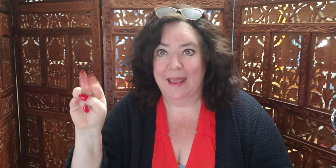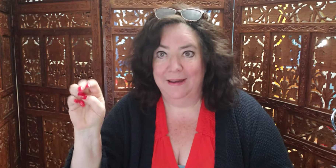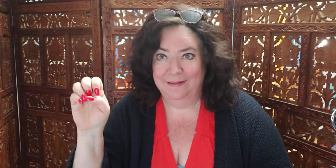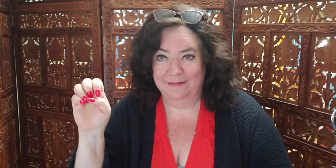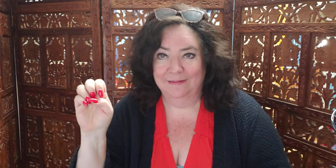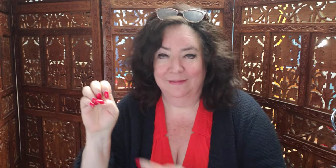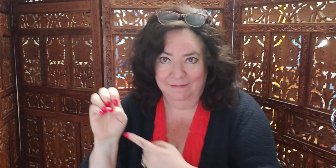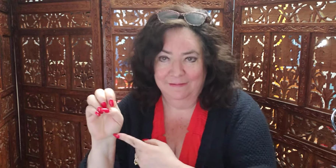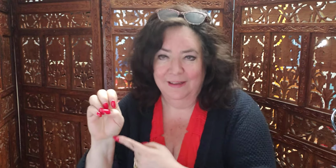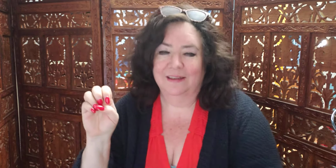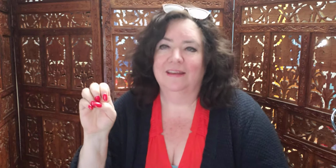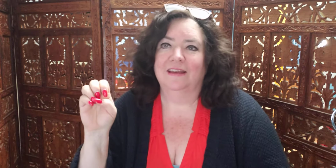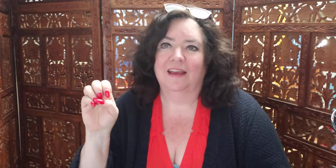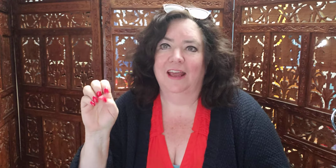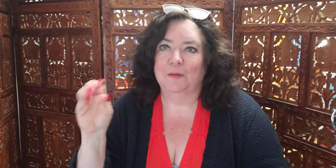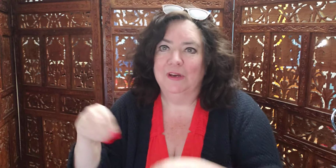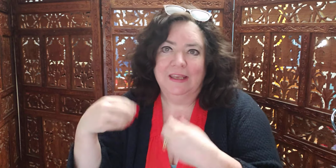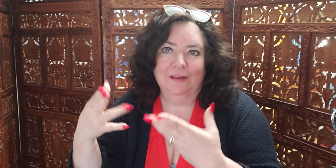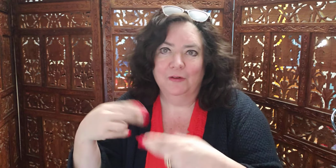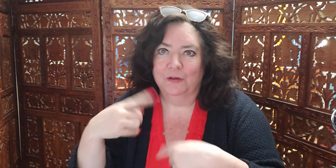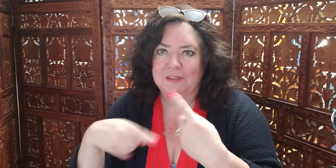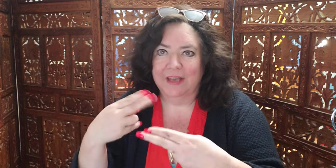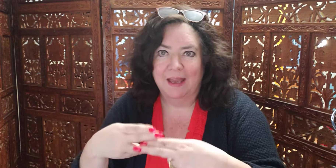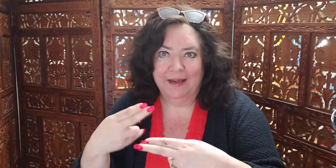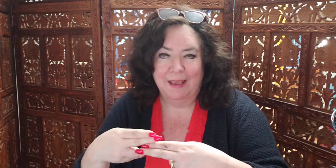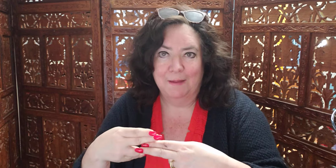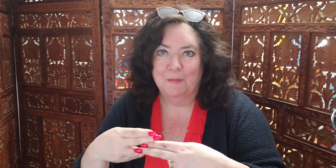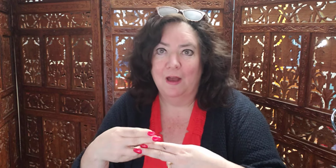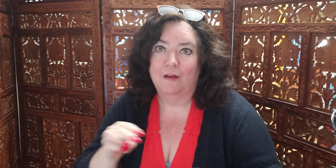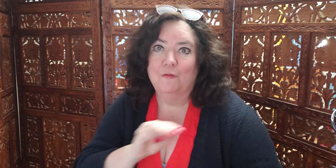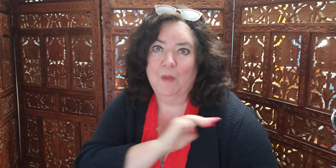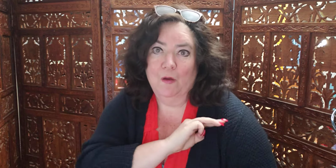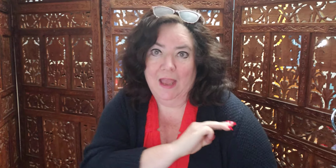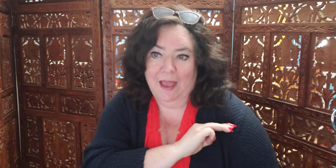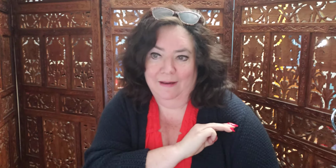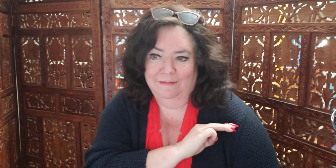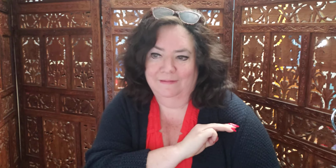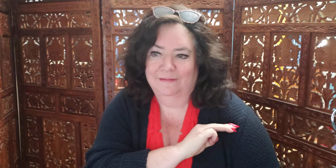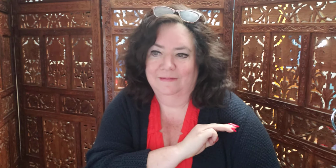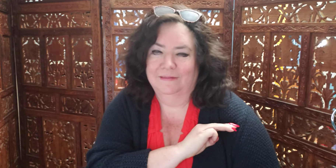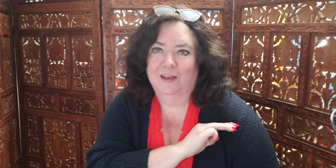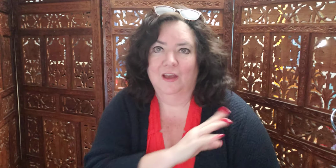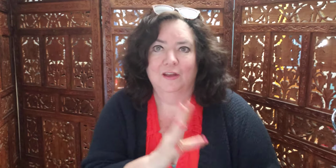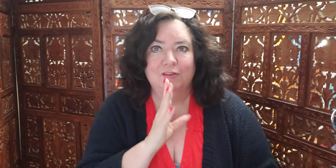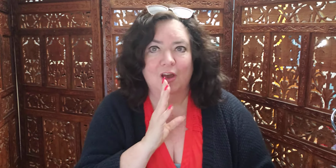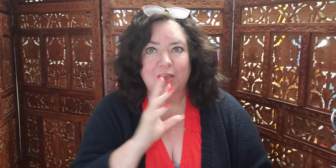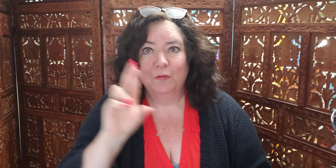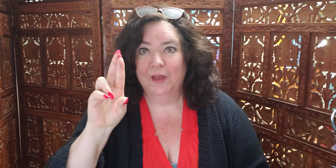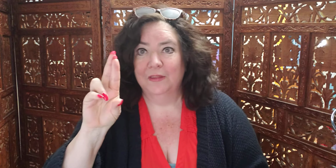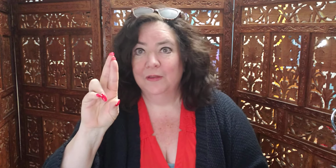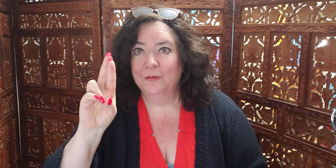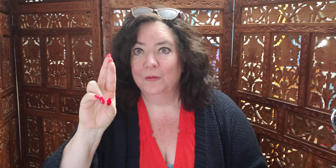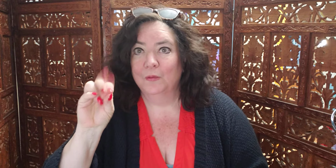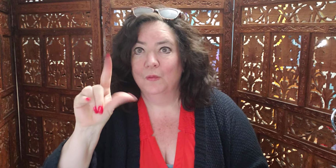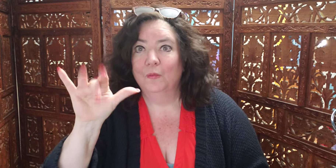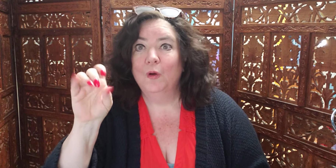Marianne, and I'm going to give her the sign name of Marianne, talking with